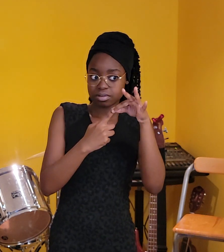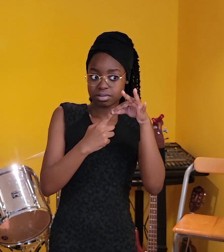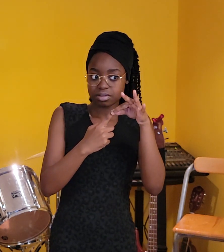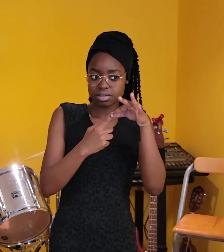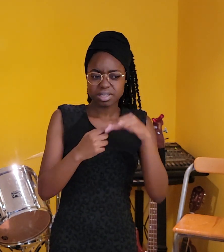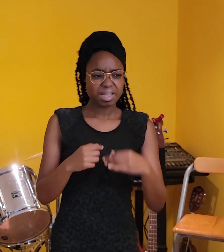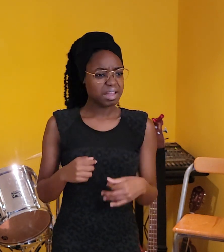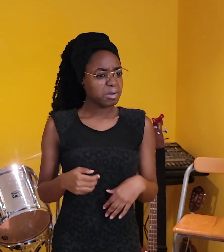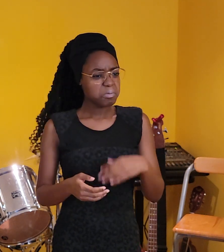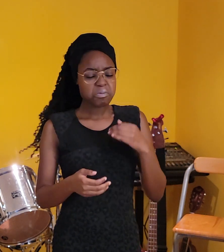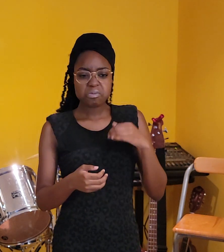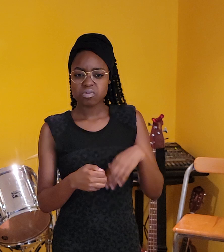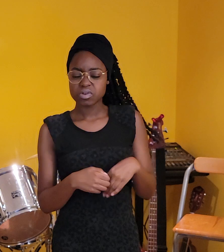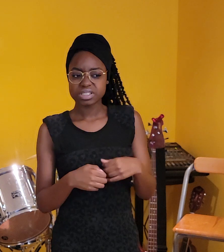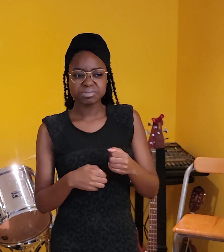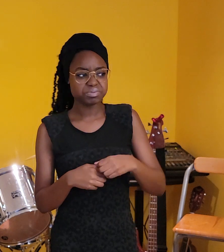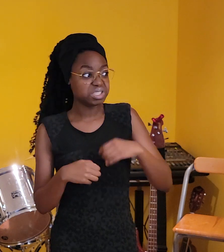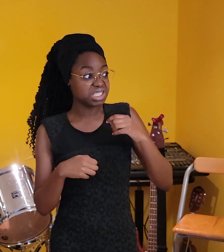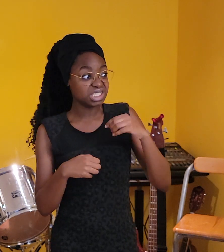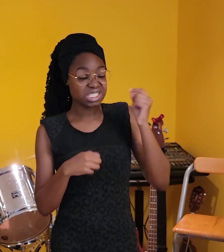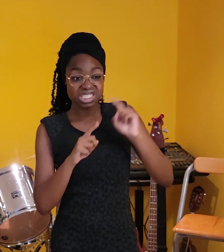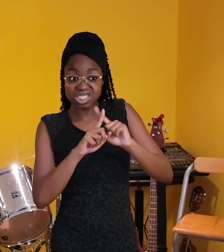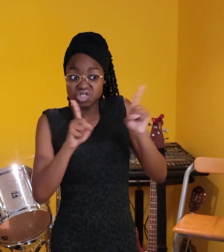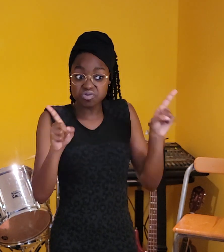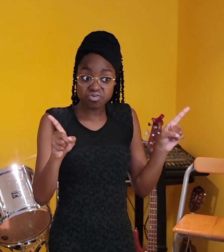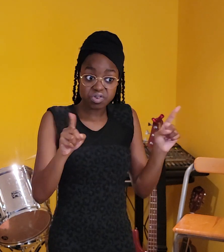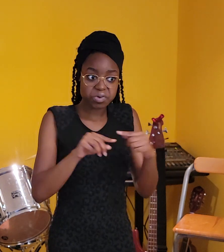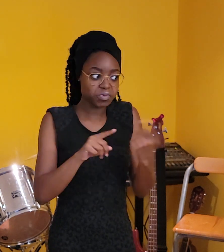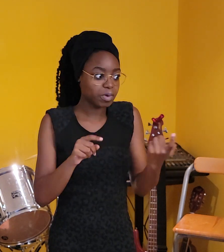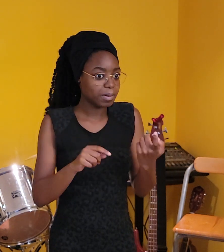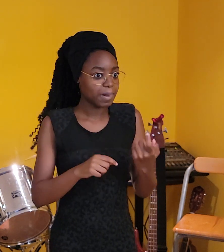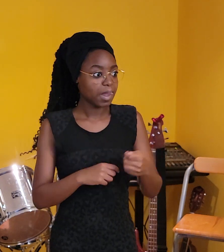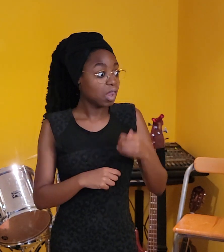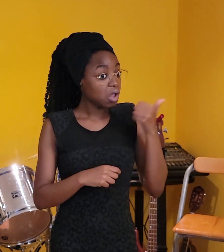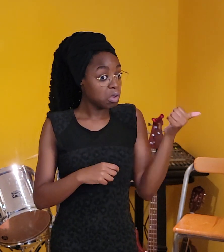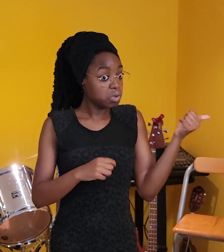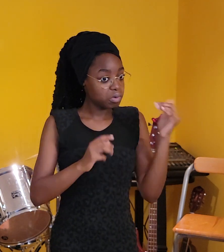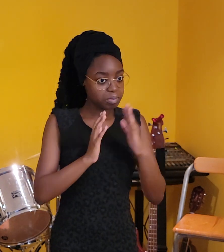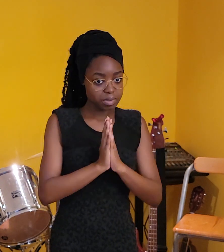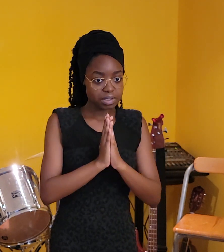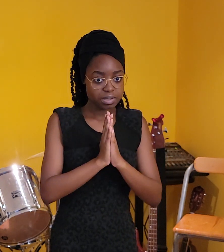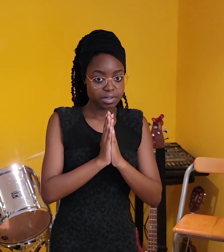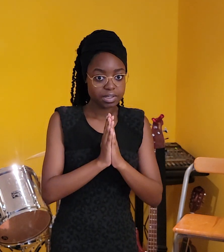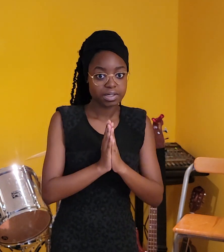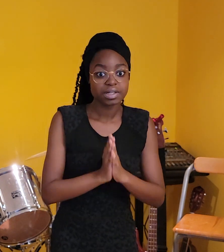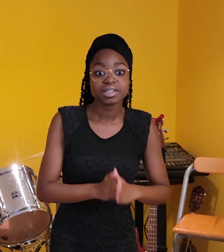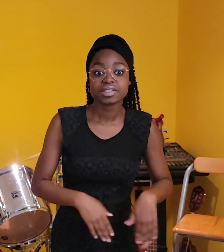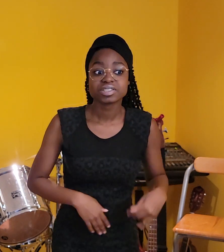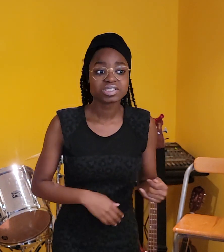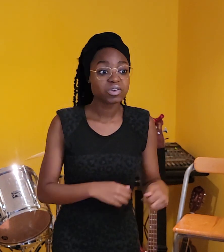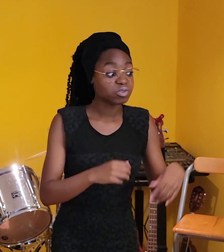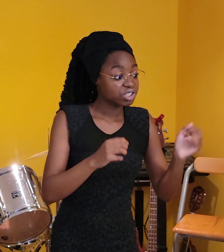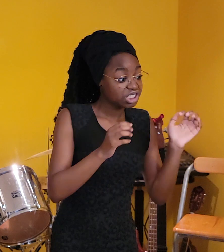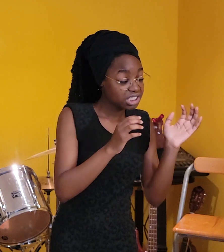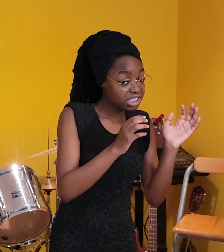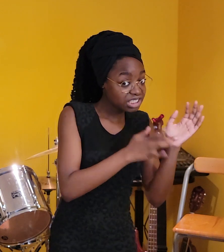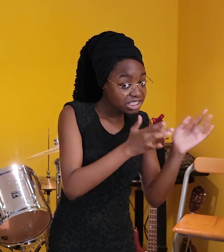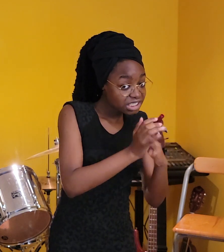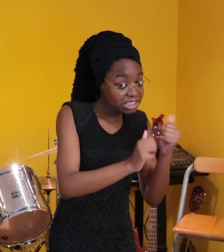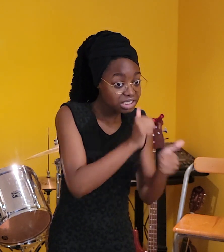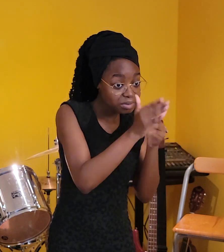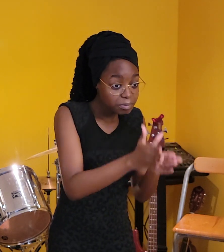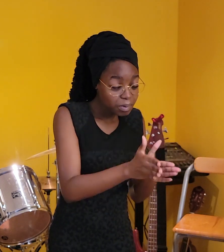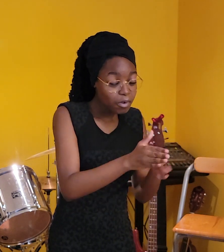very different than the way all of them grew up hearing, you know, the people pray. So Jesus' disciples also wanted to know how to